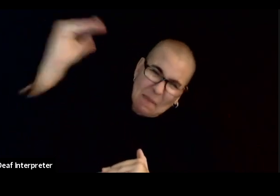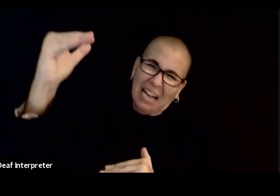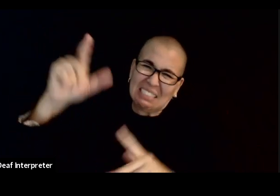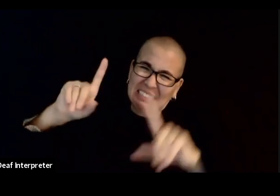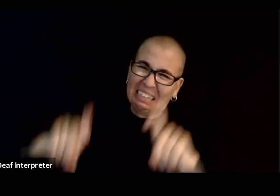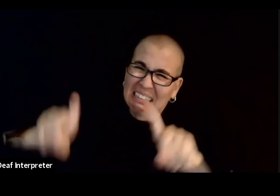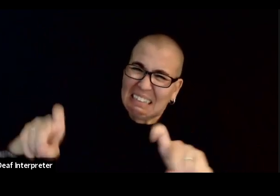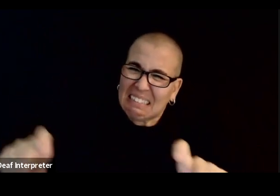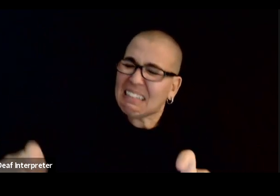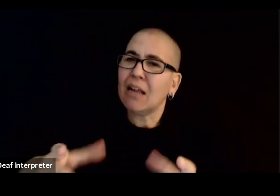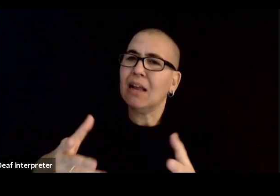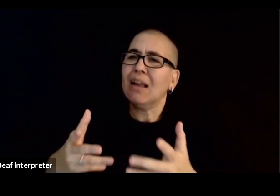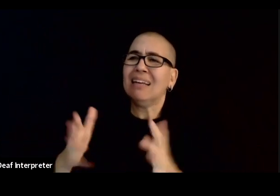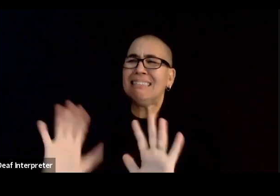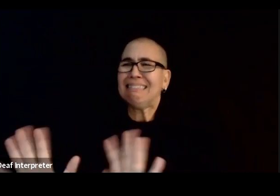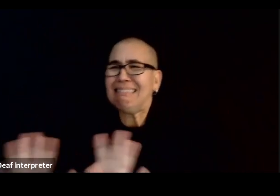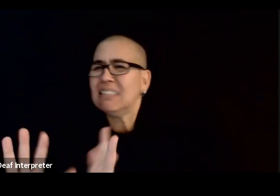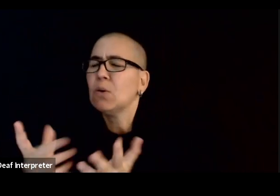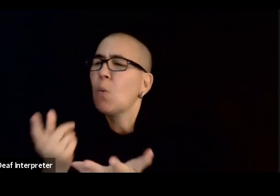Well, certainly,